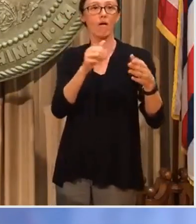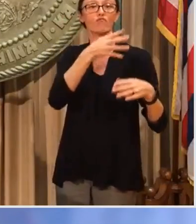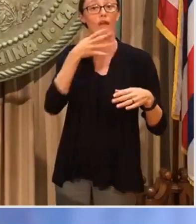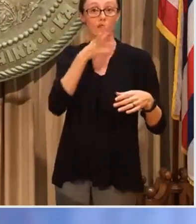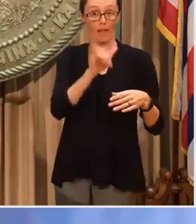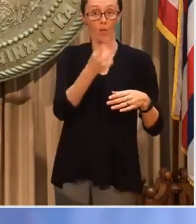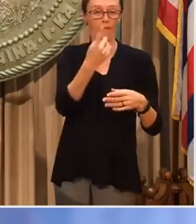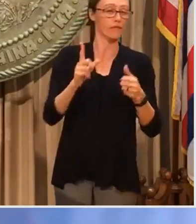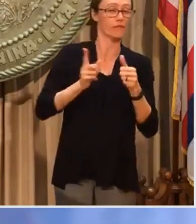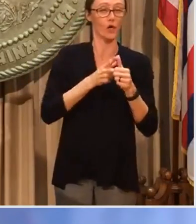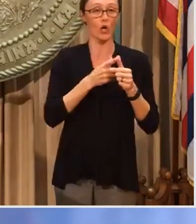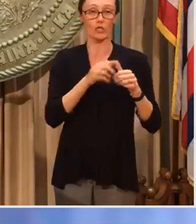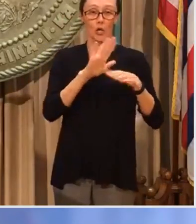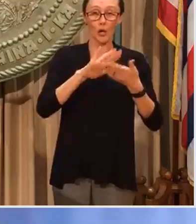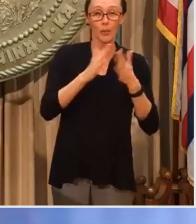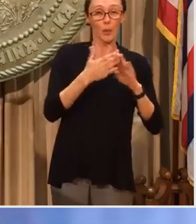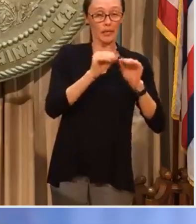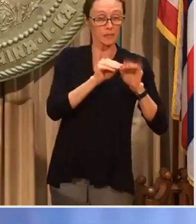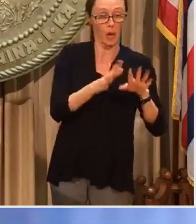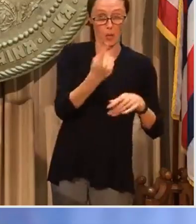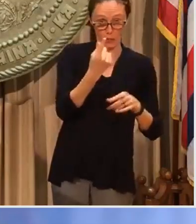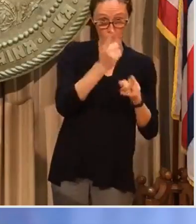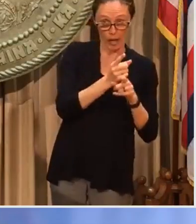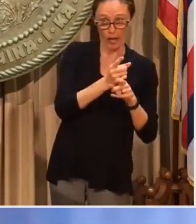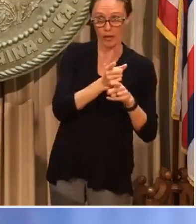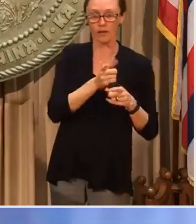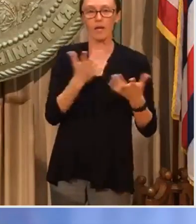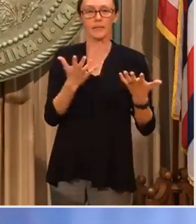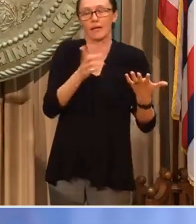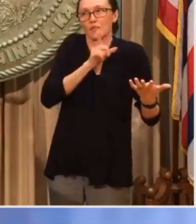community spread one, right? I mean,